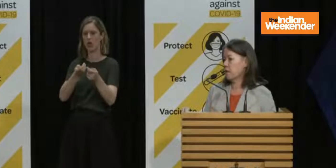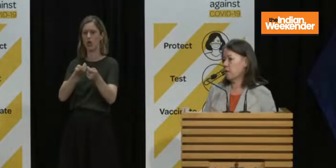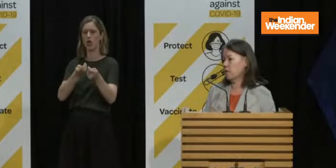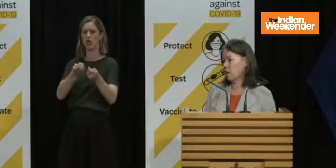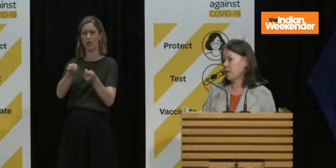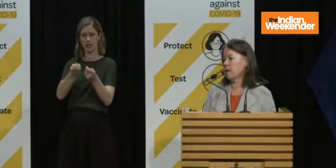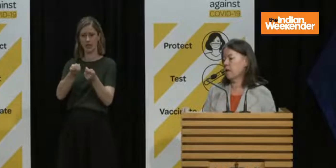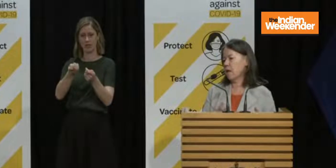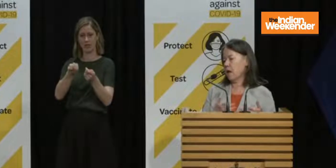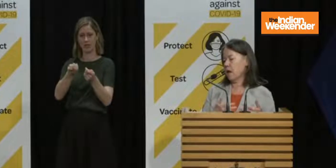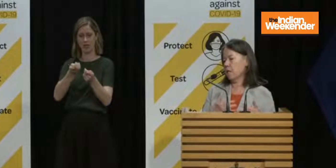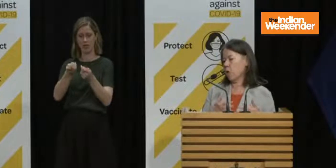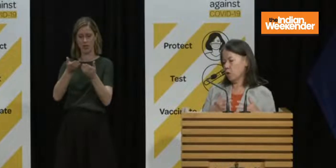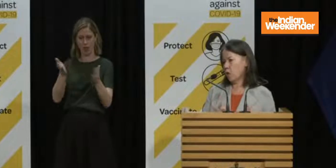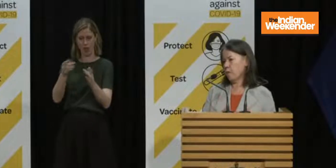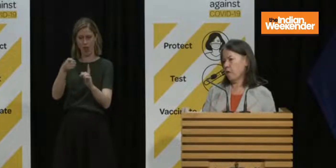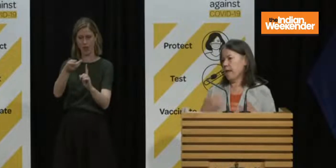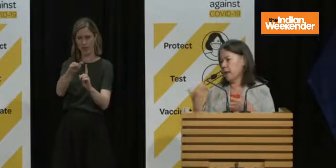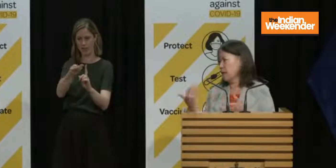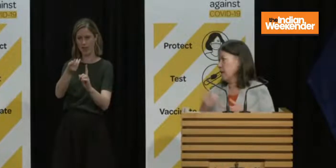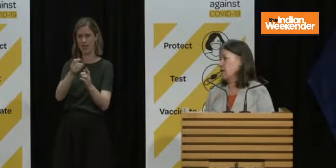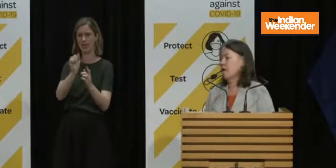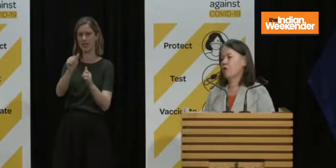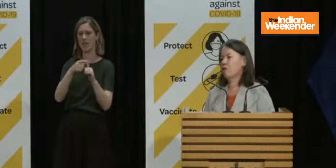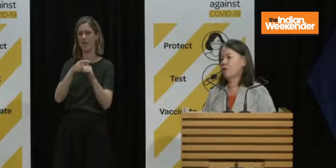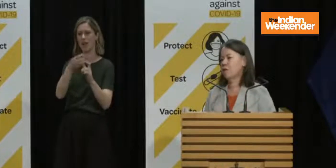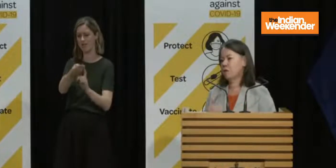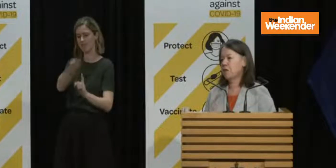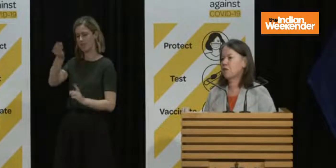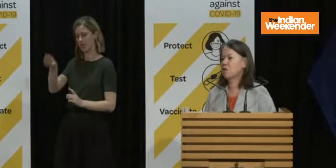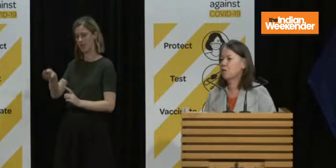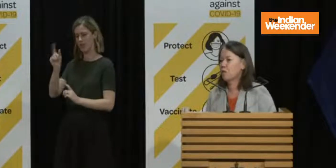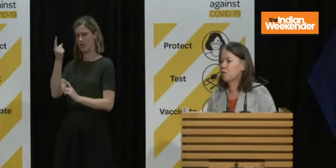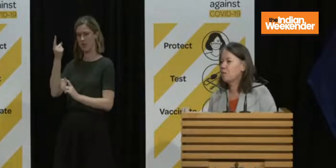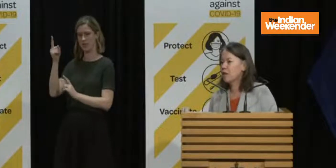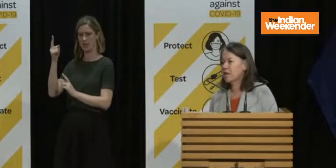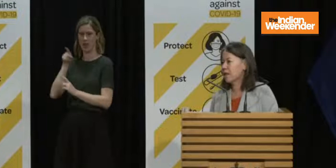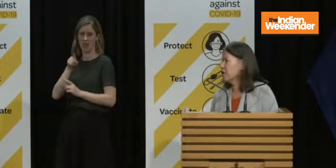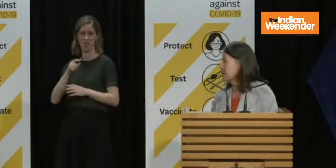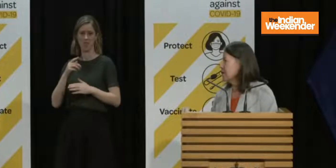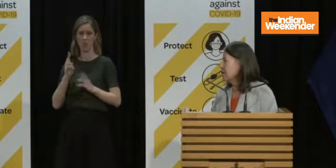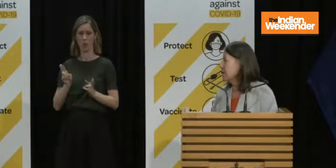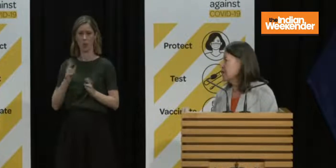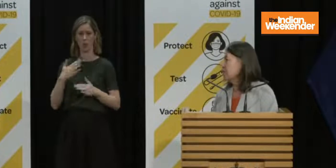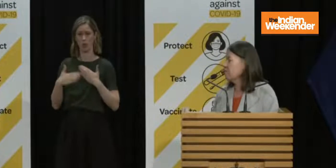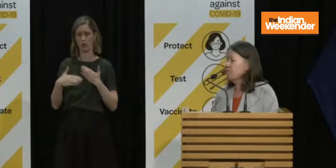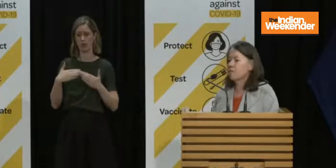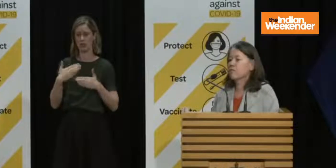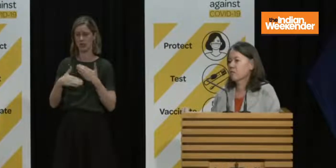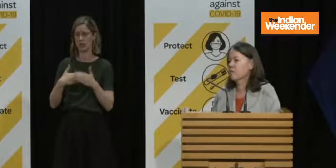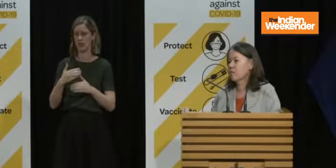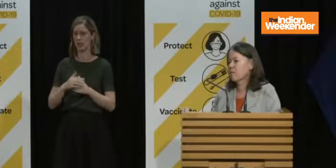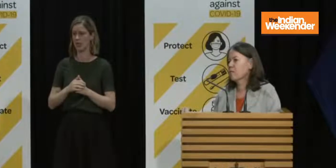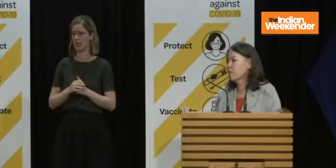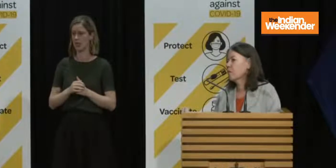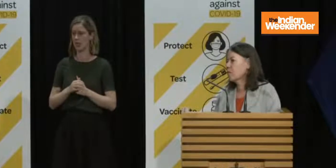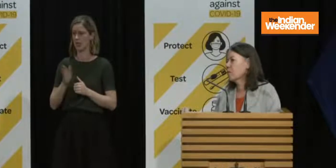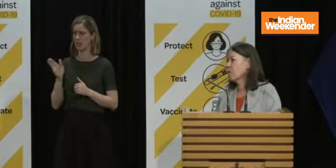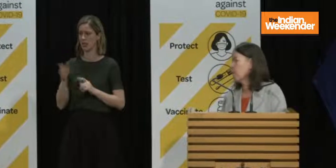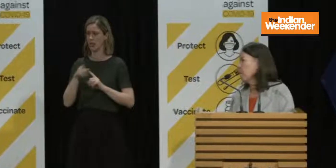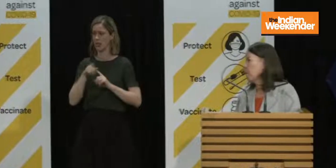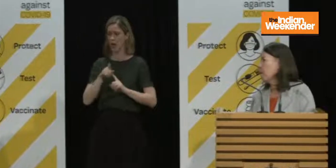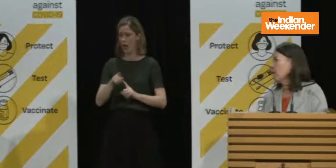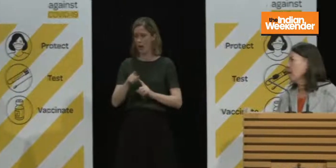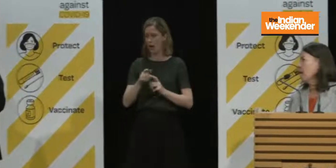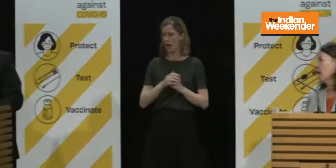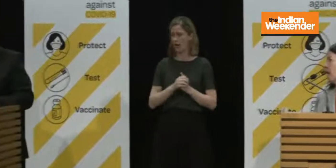provides his own advice on top of that, and then it goes to ministers for discussion and decision. Yeah, and just to follow up on that,